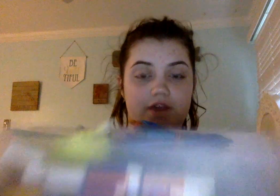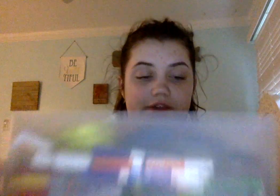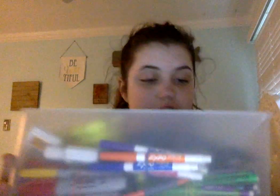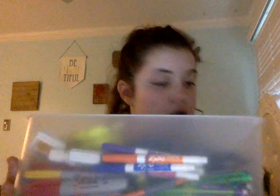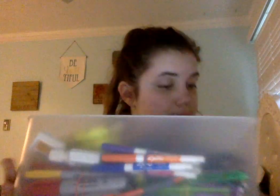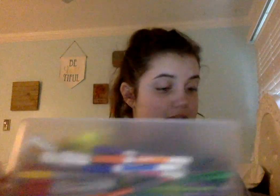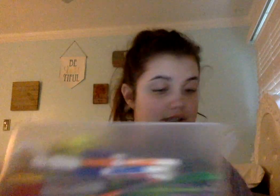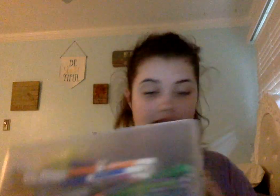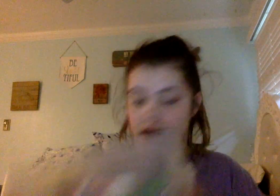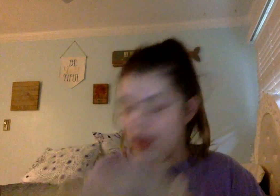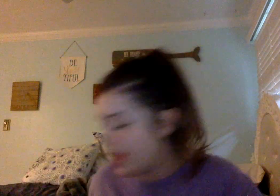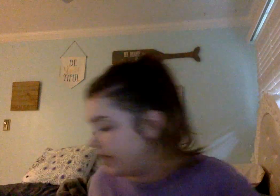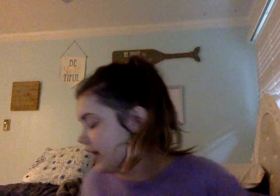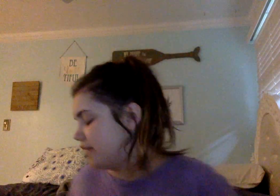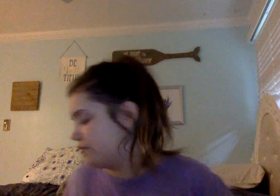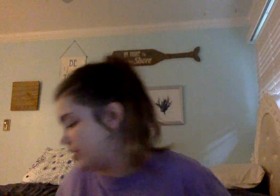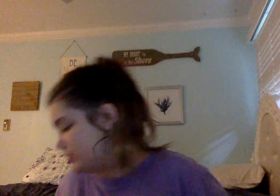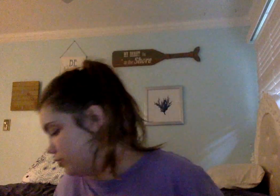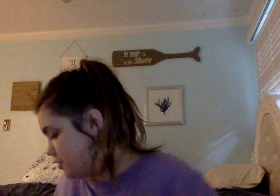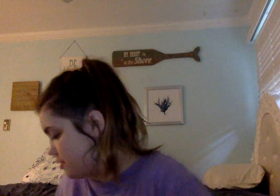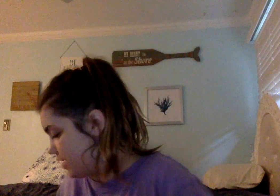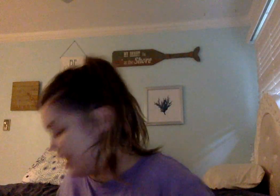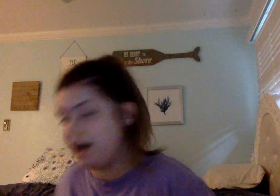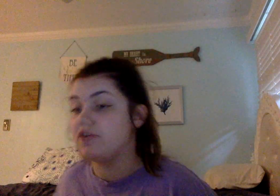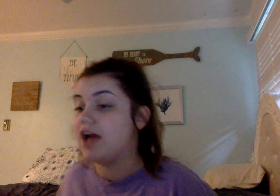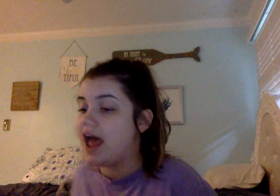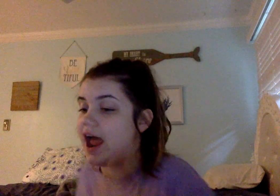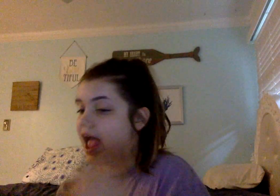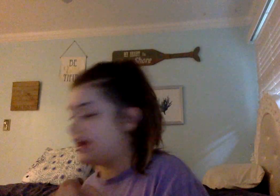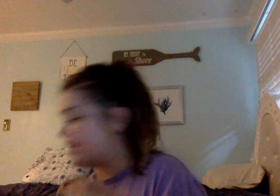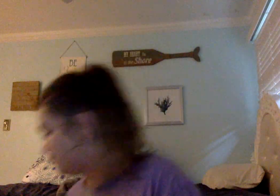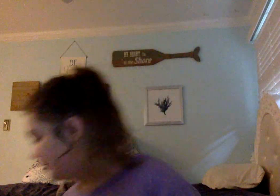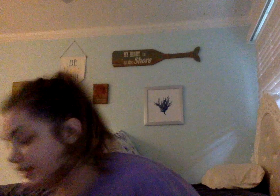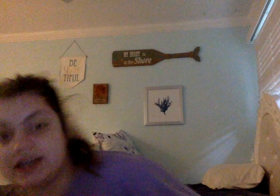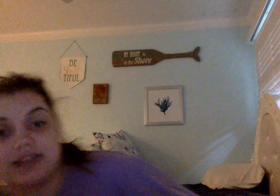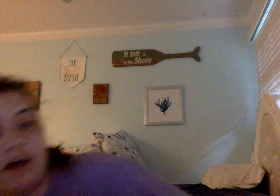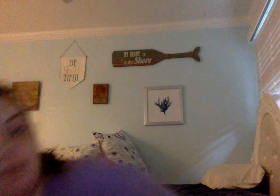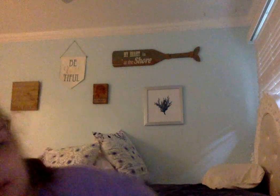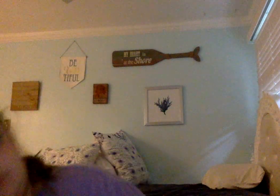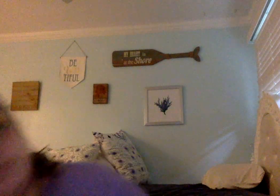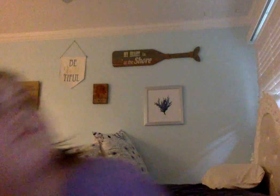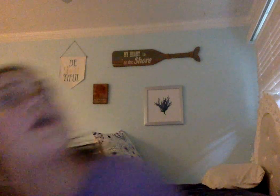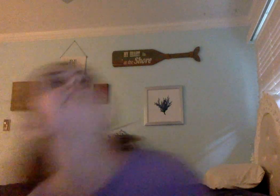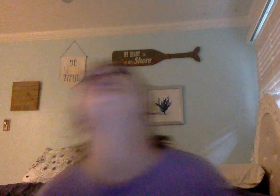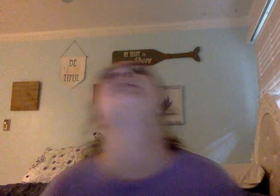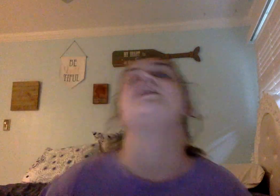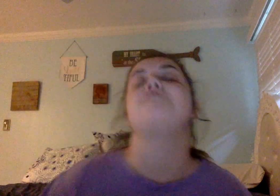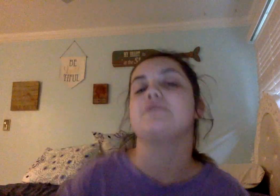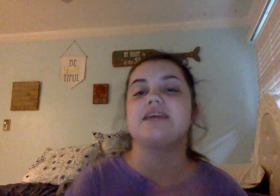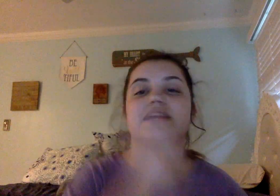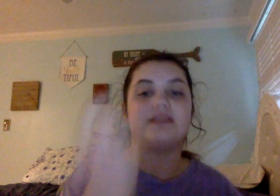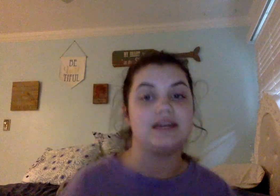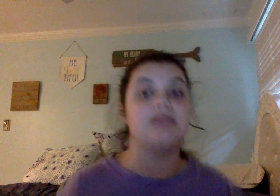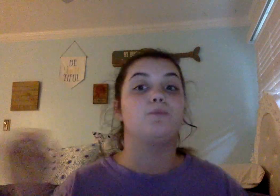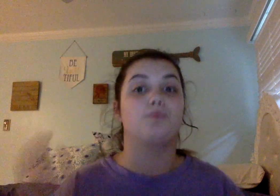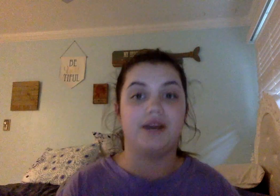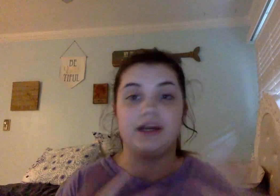got Sharpies, any kind of writing tool you can think of, and it really does help make the notes fun. And if you can take neat, pretty